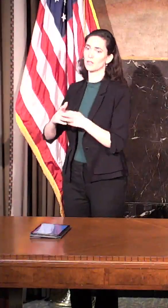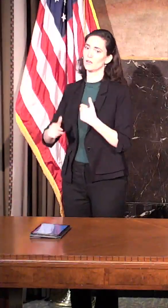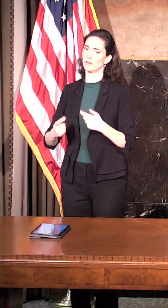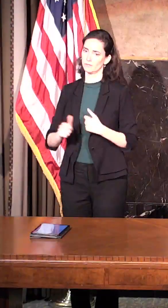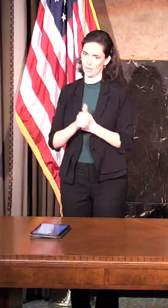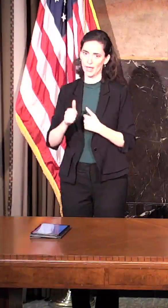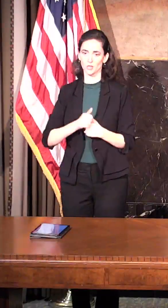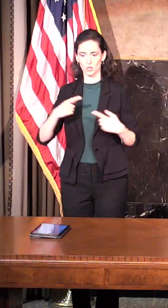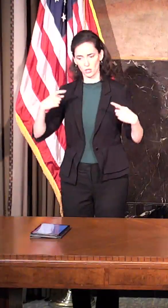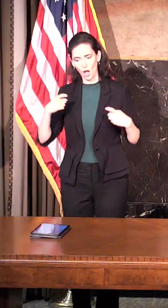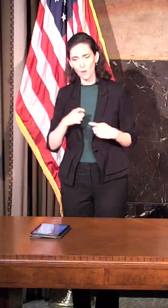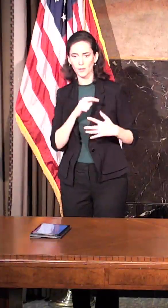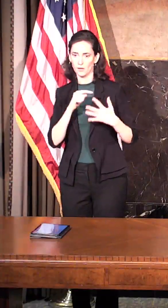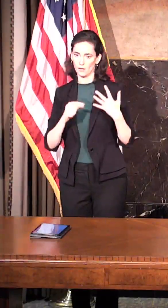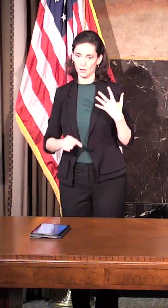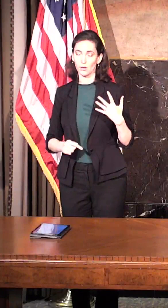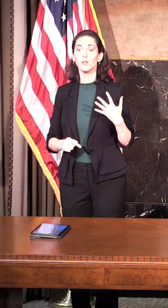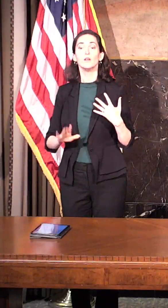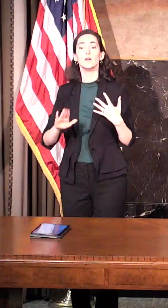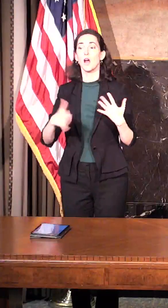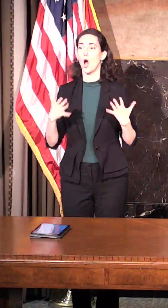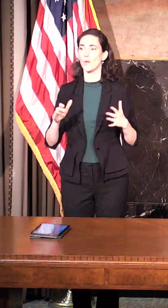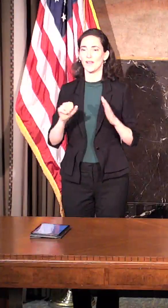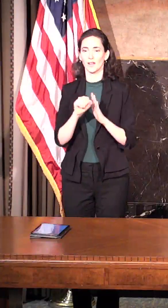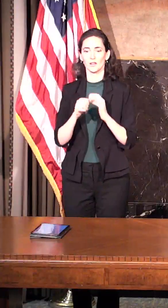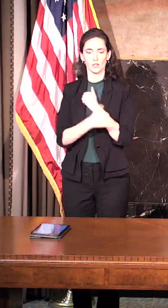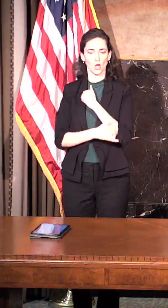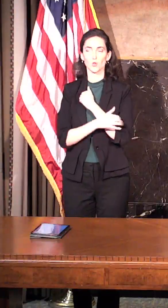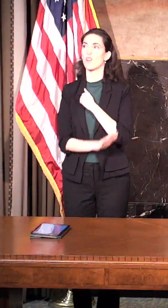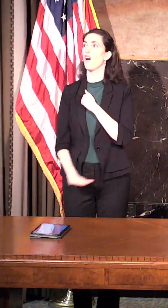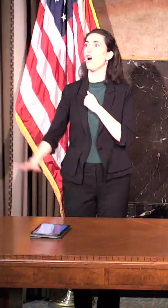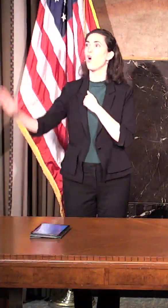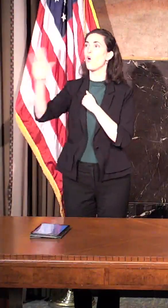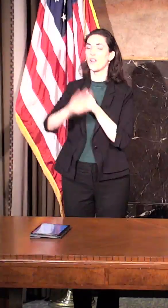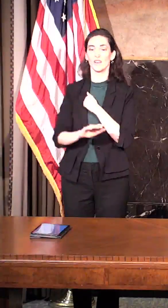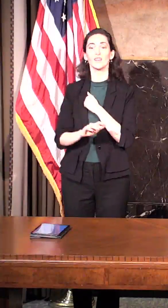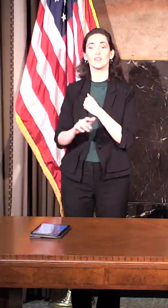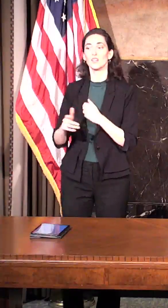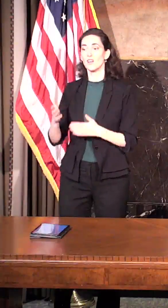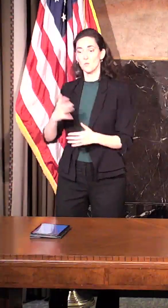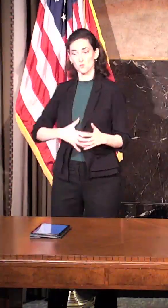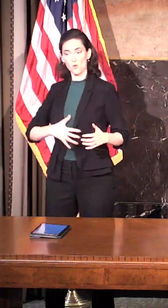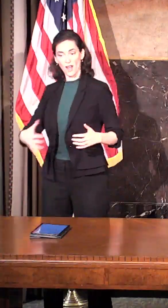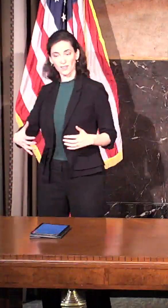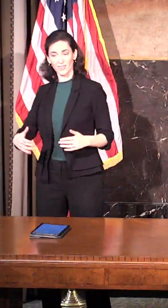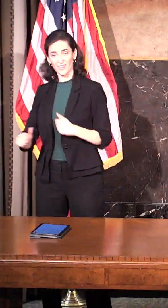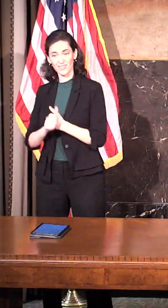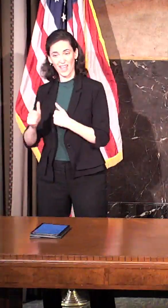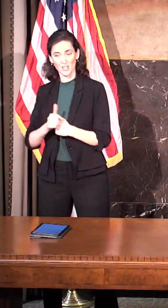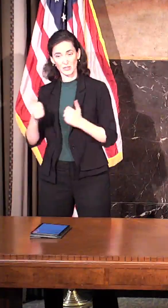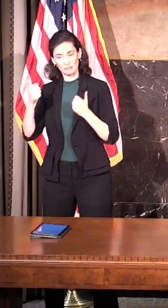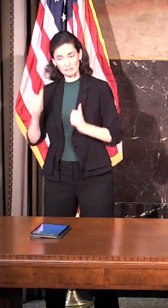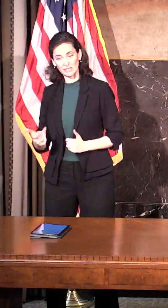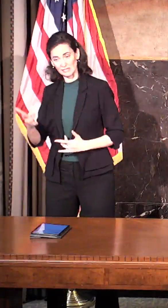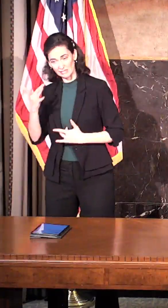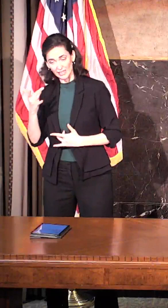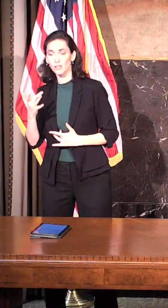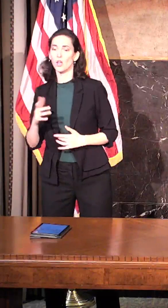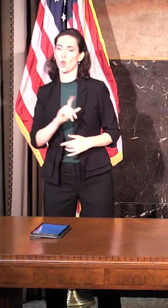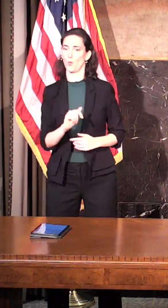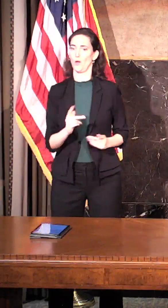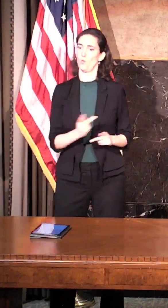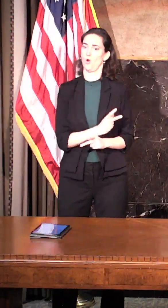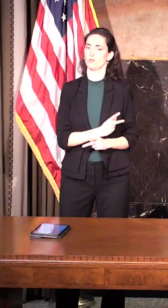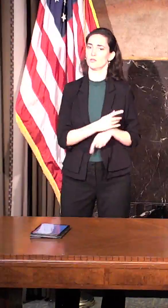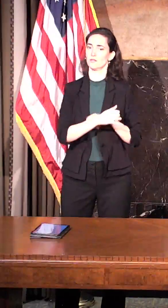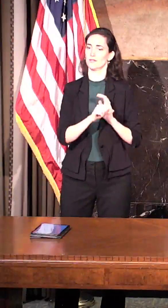we already are one of the leading states in the country of maternal complications and an increased risk of preterm labor. We